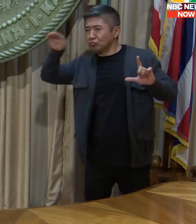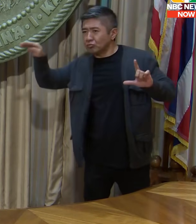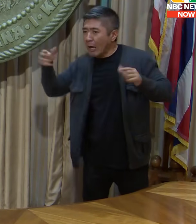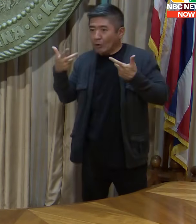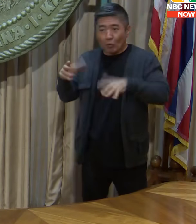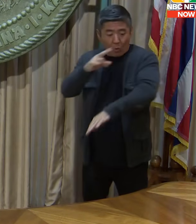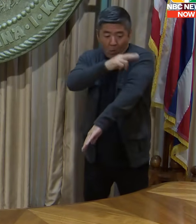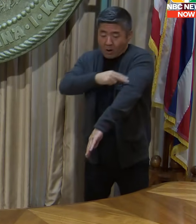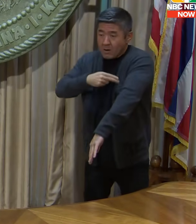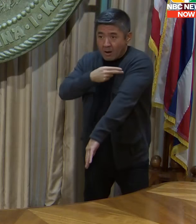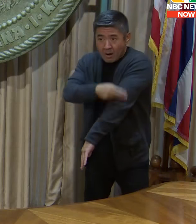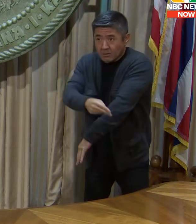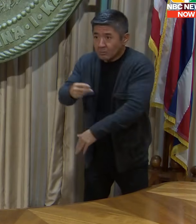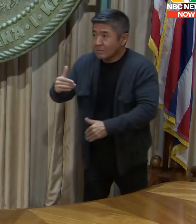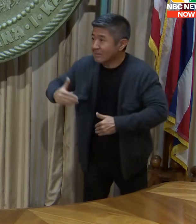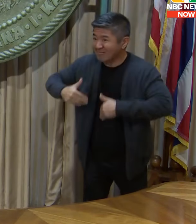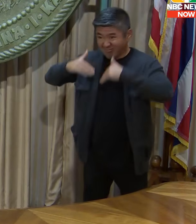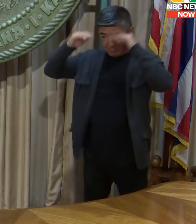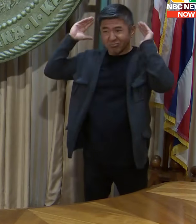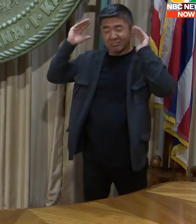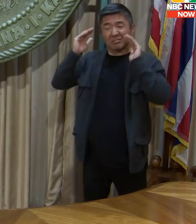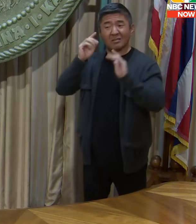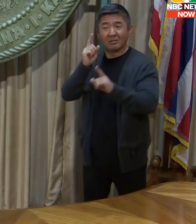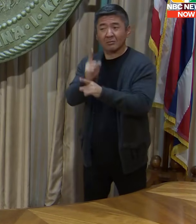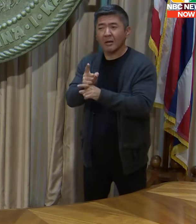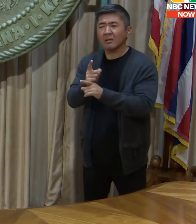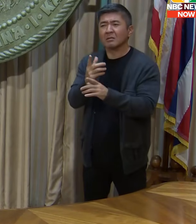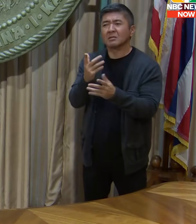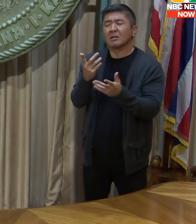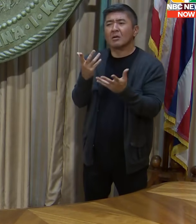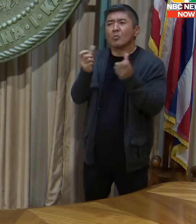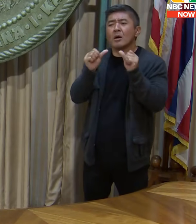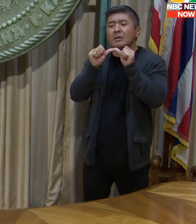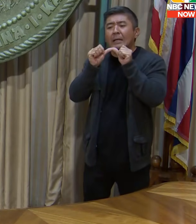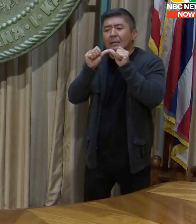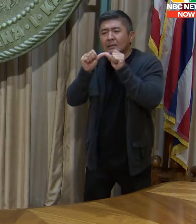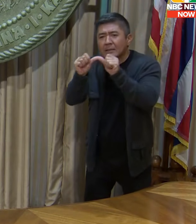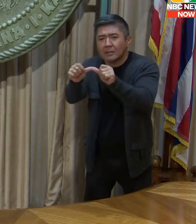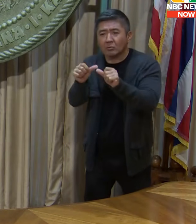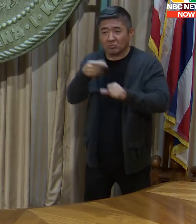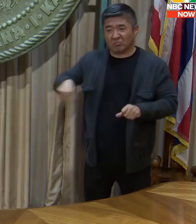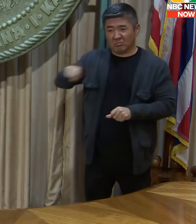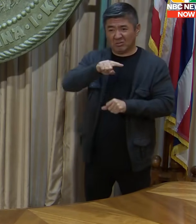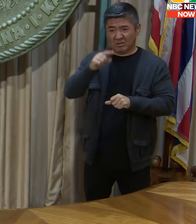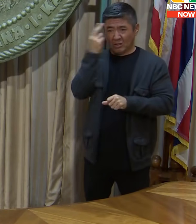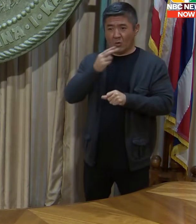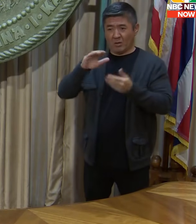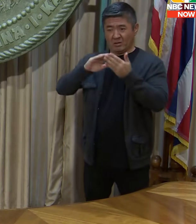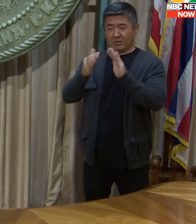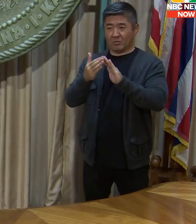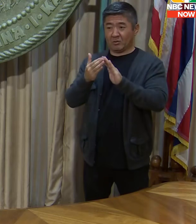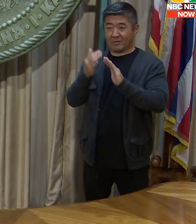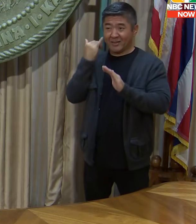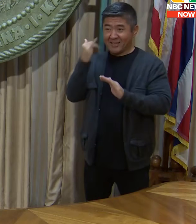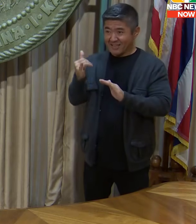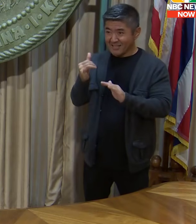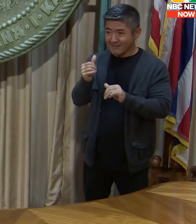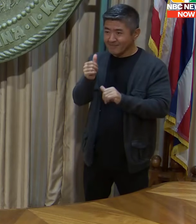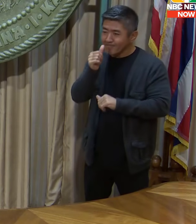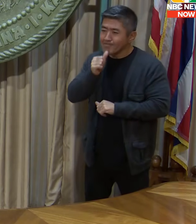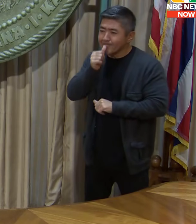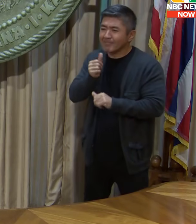system, and be together as a community, help each other, and we will be stronger as